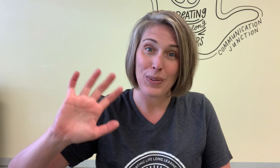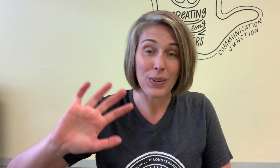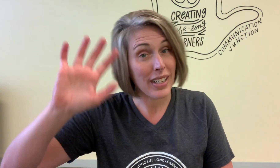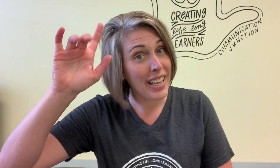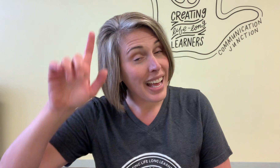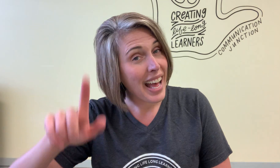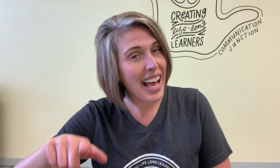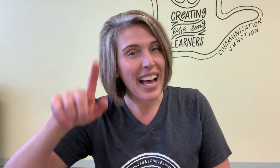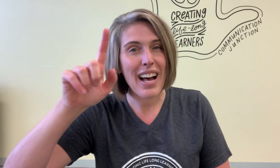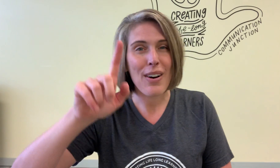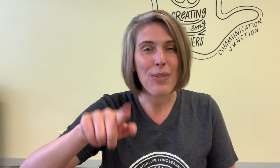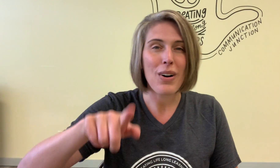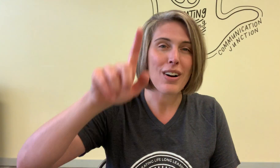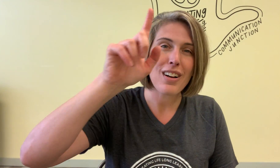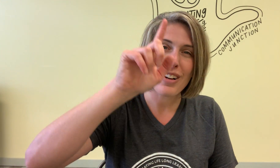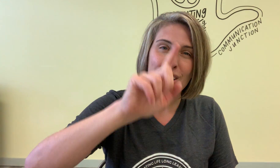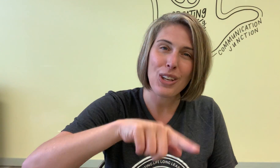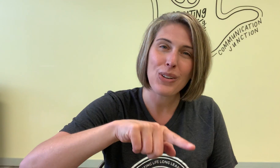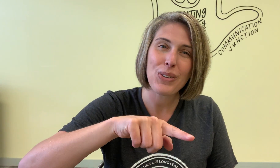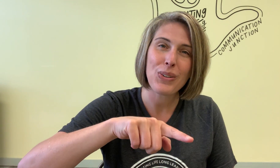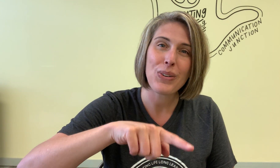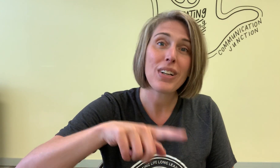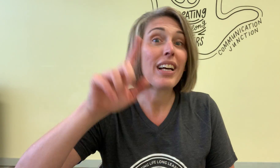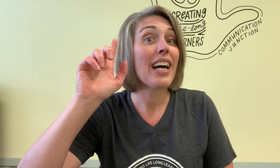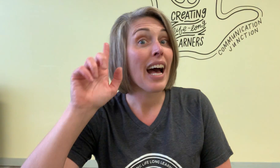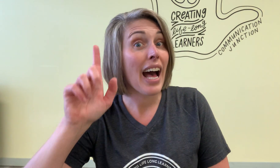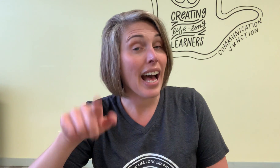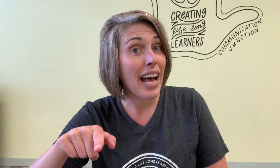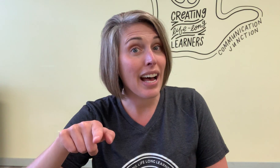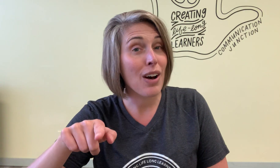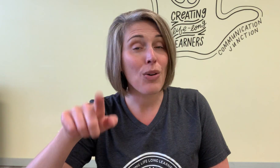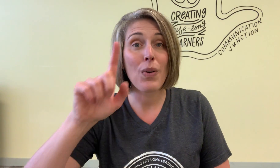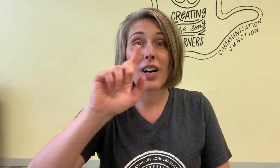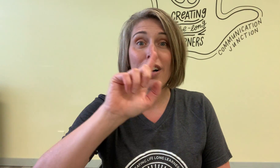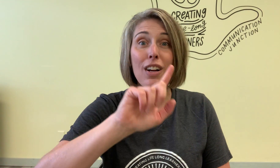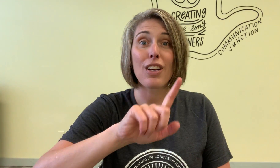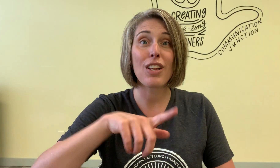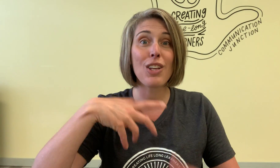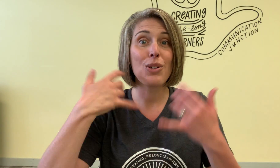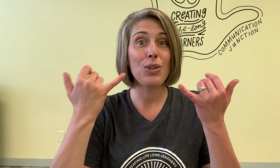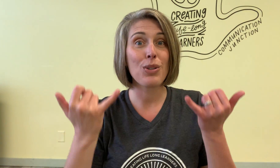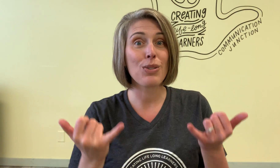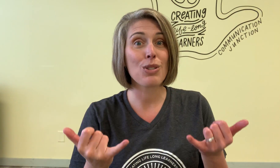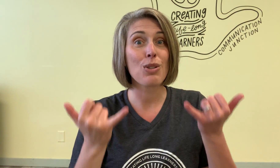Hello, how are you? How are you